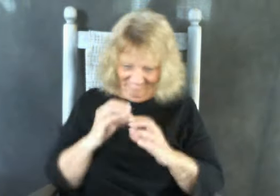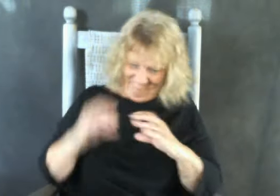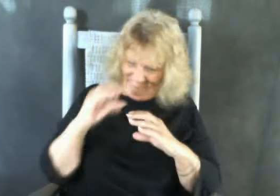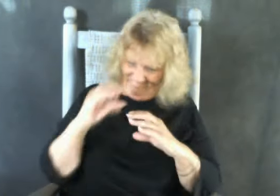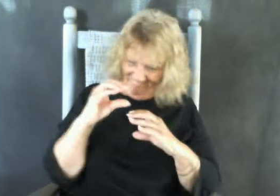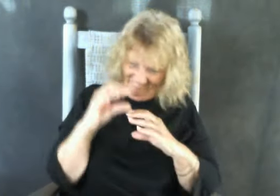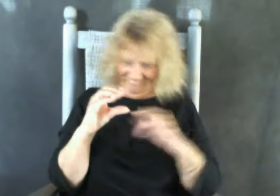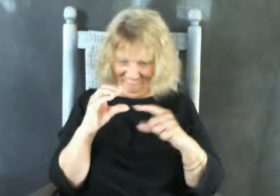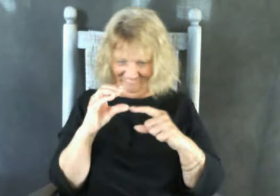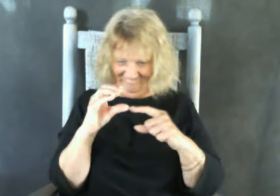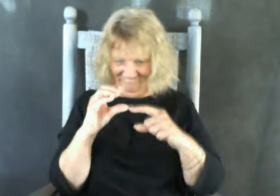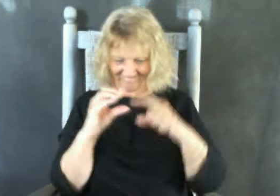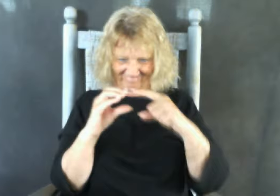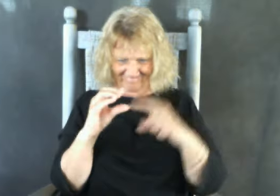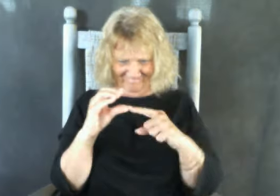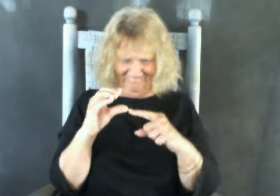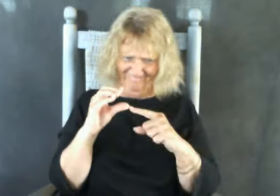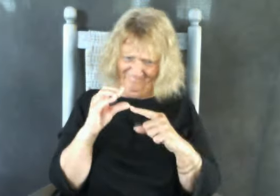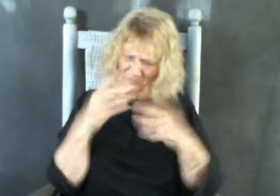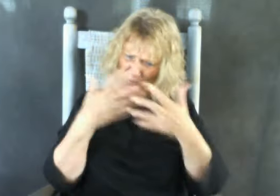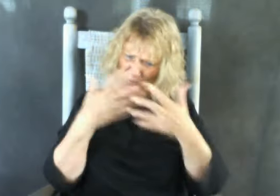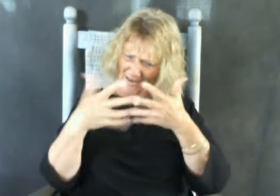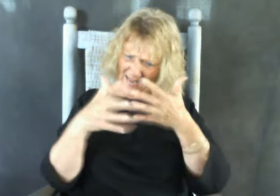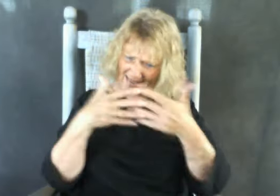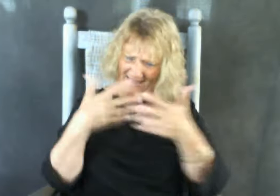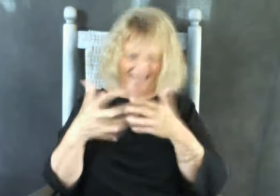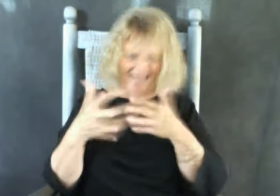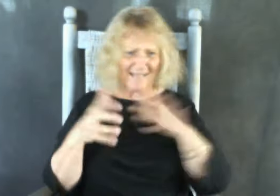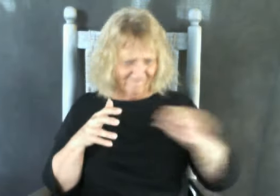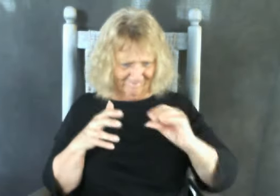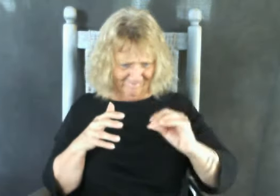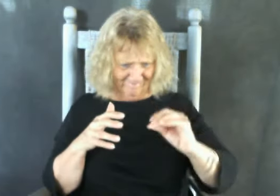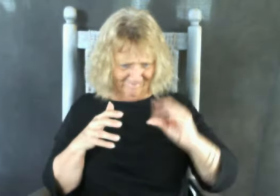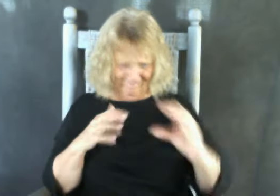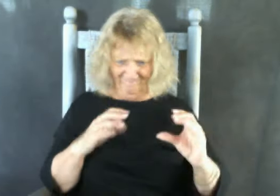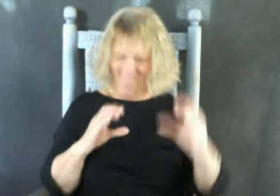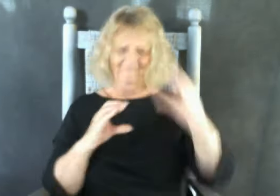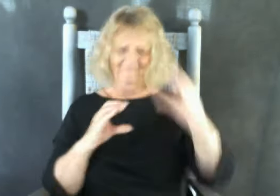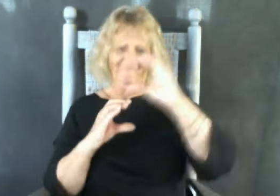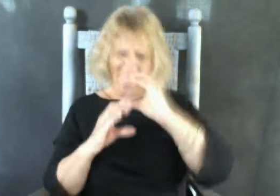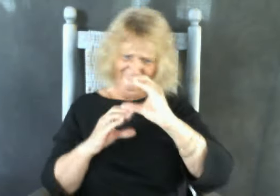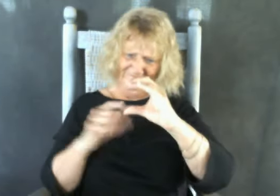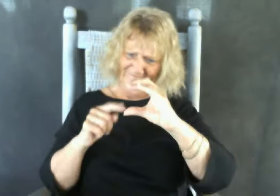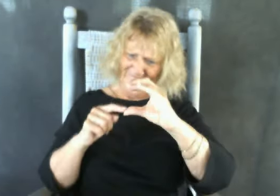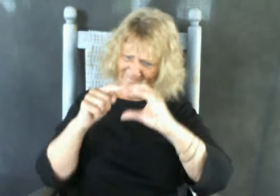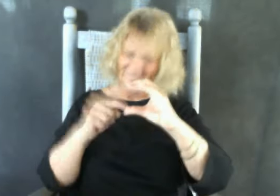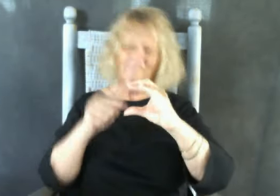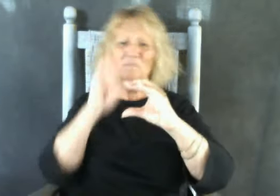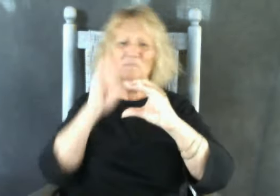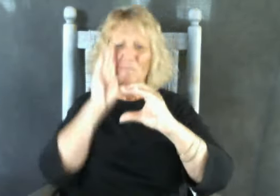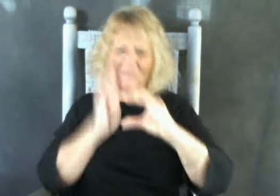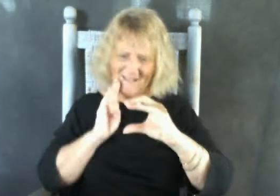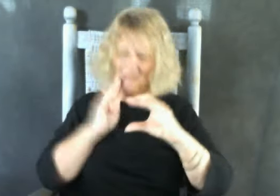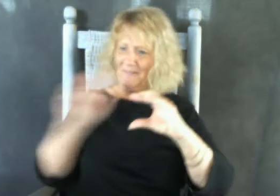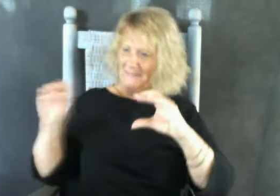compare it to what happened in New York, obviously the scope of size, a huge difference, but the rebuilding also has gone much differently